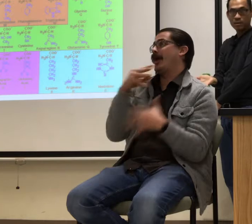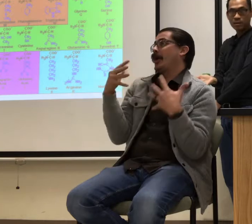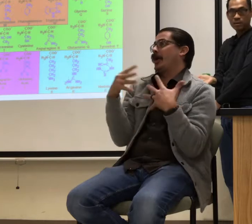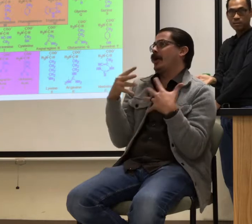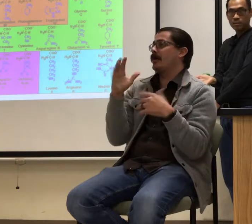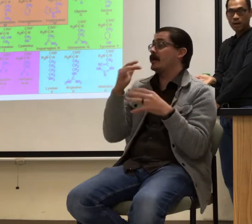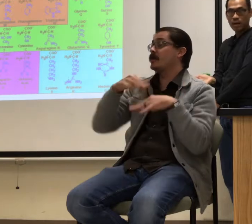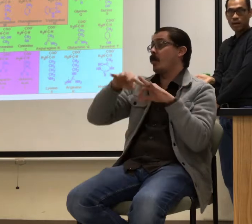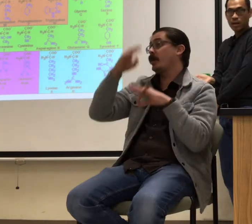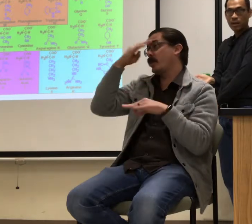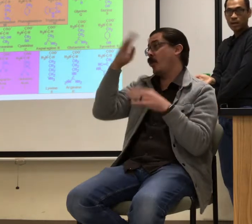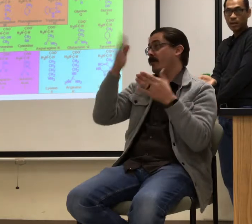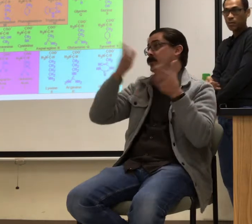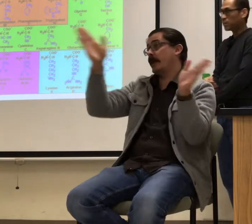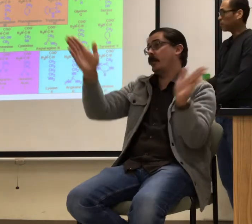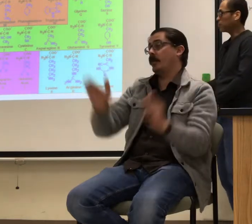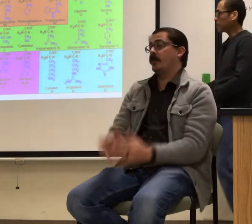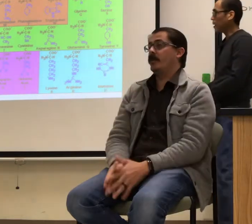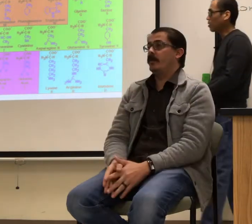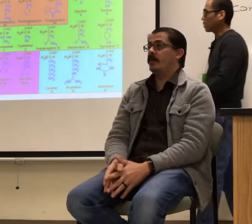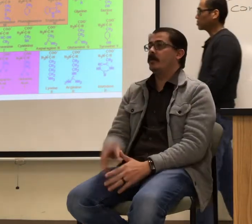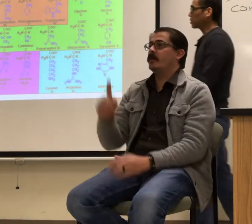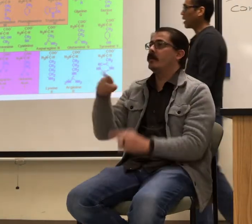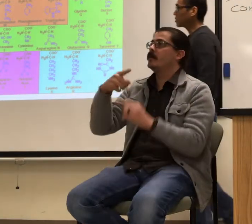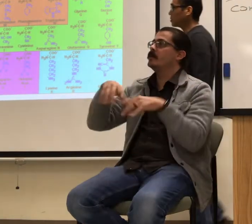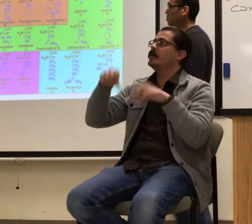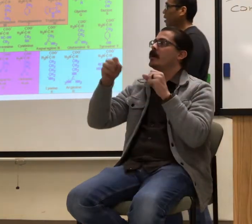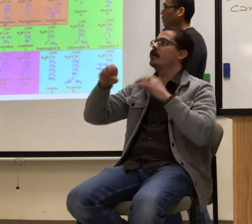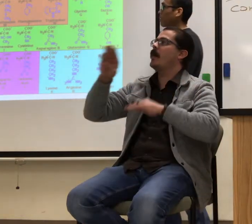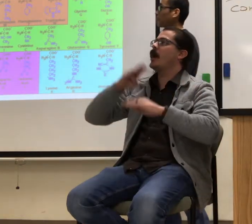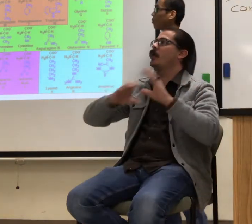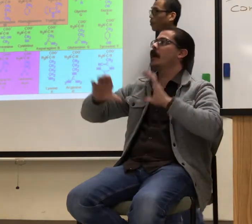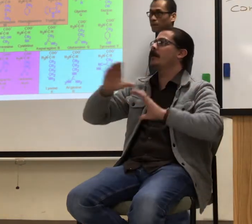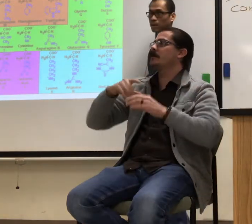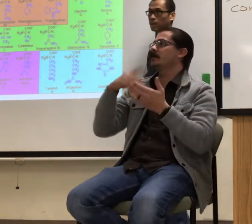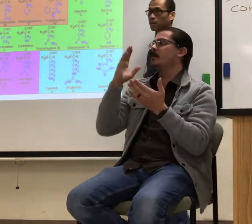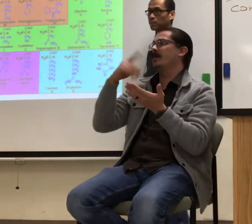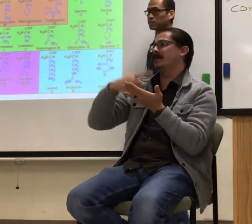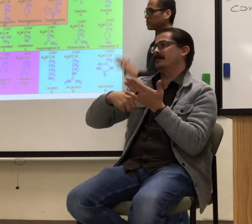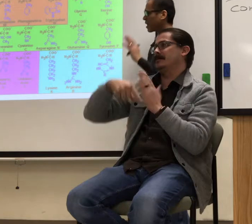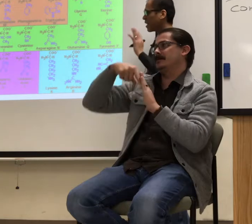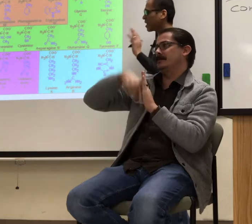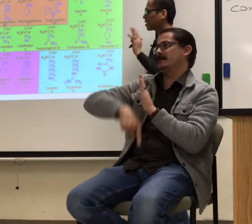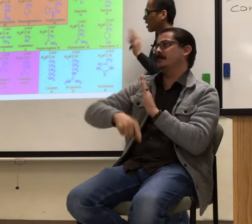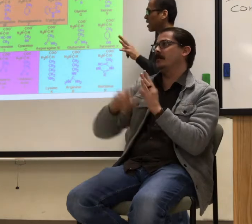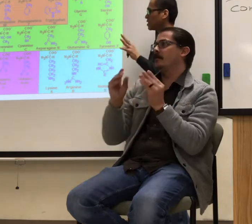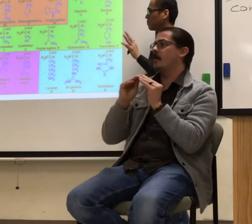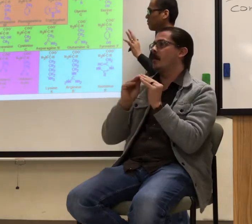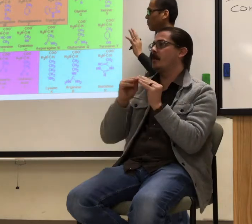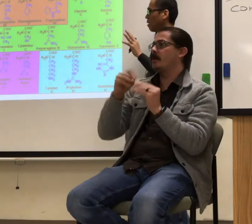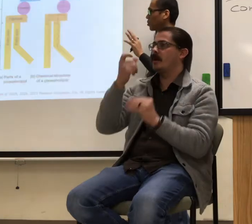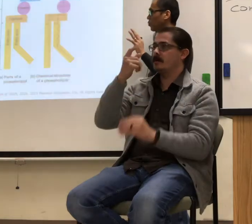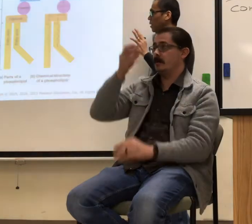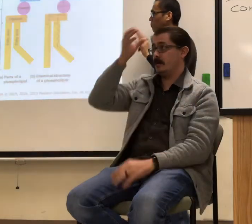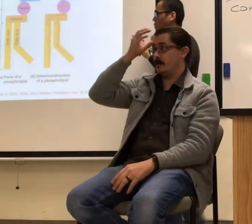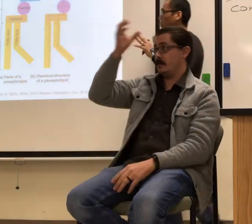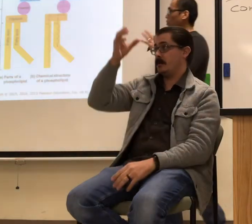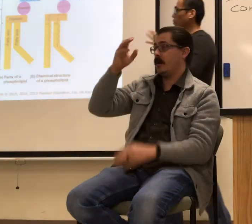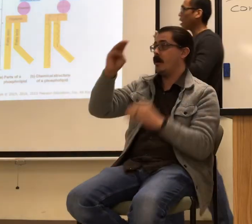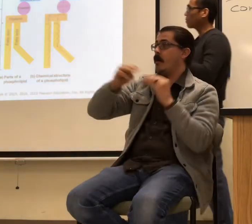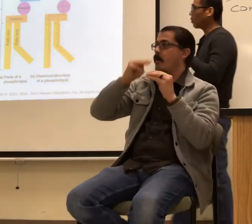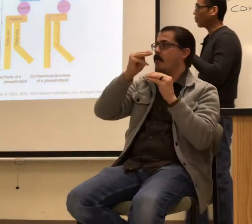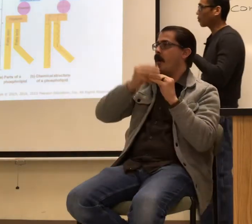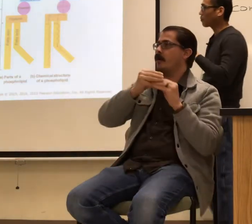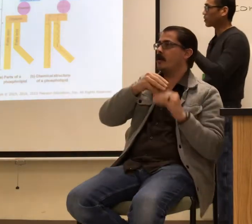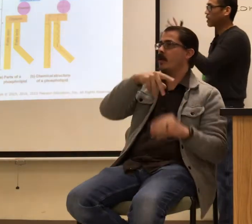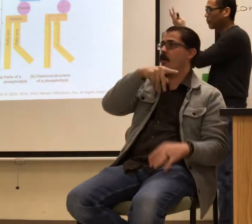speaking, okay? When you take biochemistry classes, you talk about it more. But just kind of get the concept of a molecule being polar